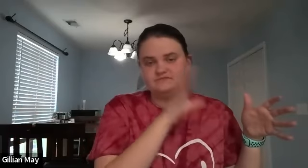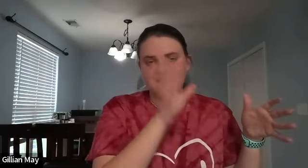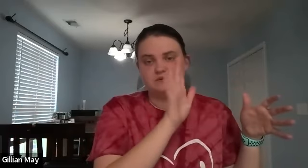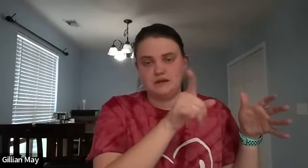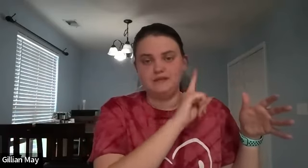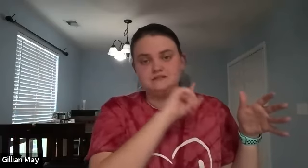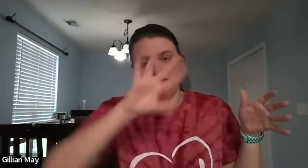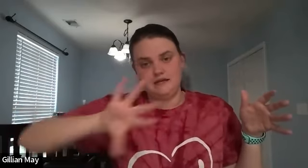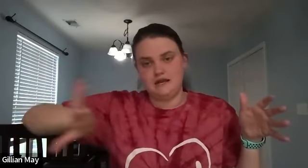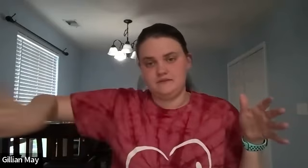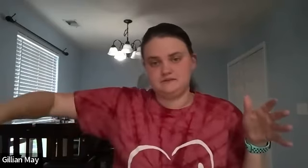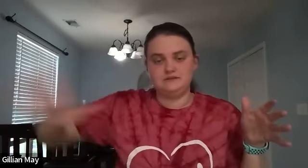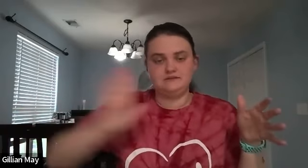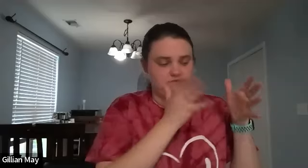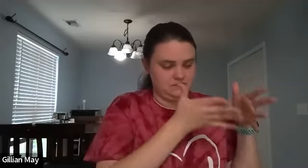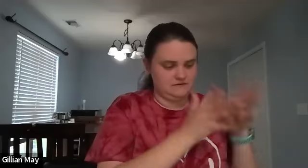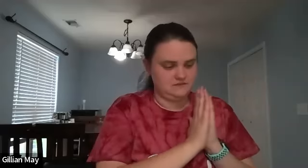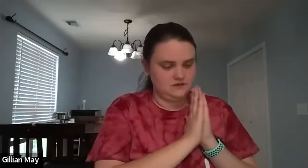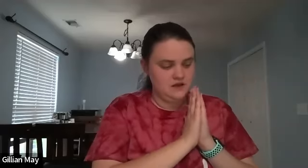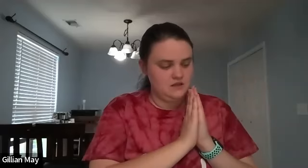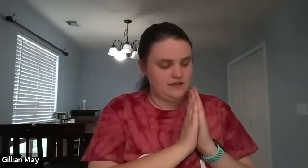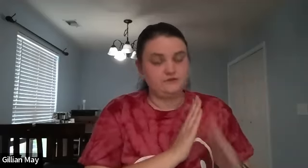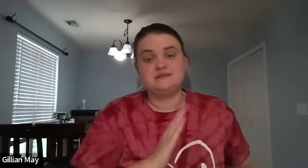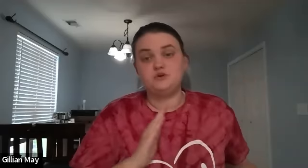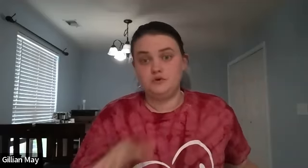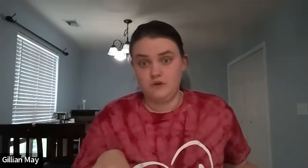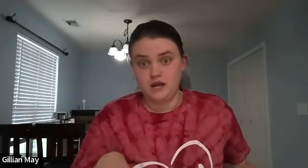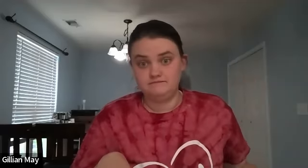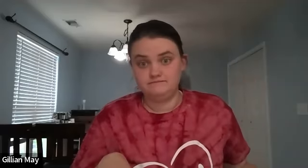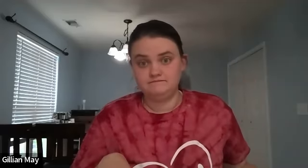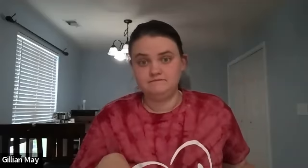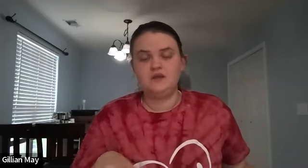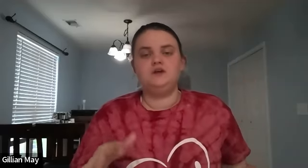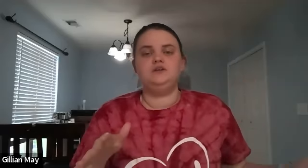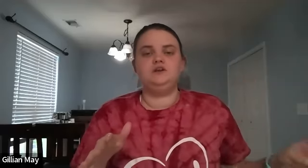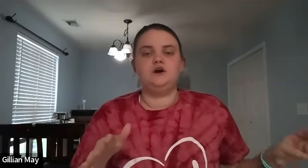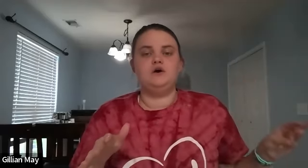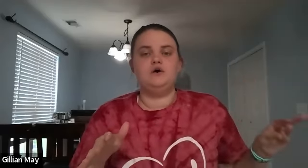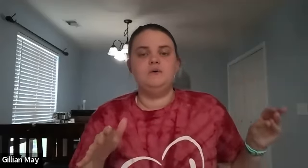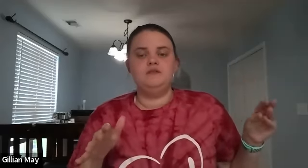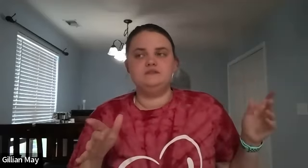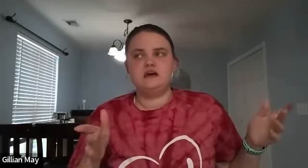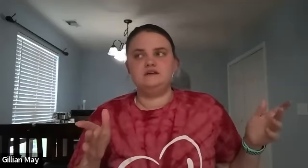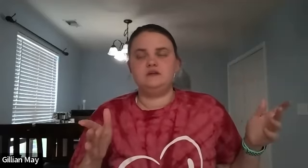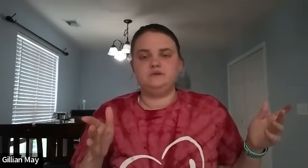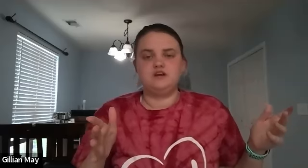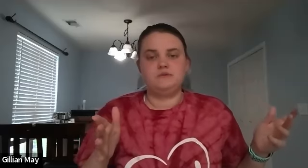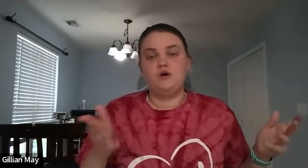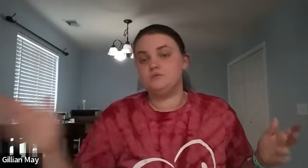That's the one I meant. Sorry, not this one. Focus on this one. Like for example, the word run. You know, the sign, like we talk about, oh, we're running